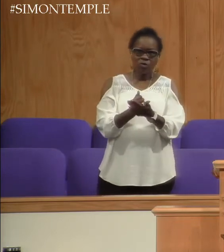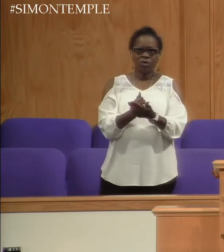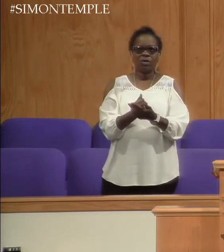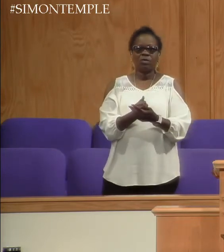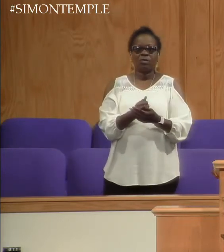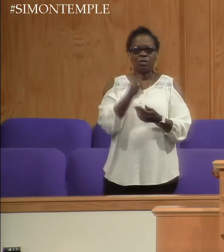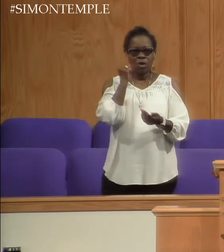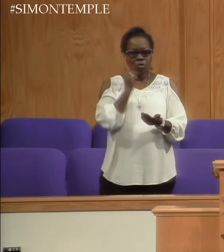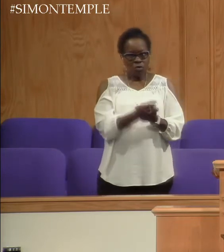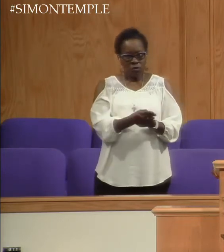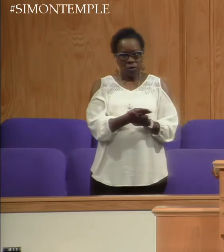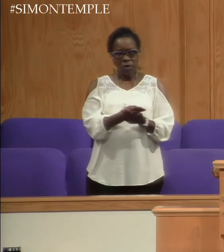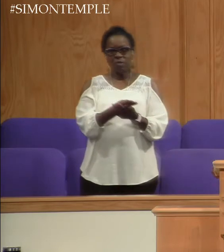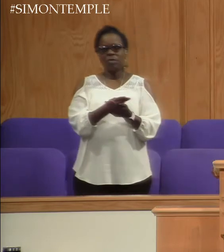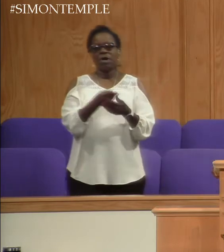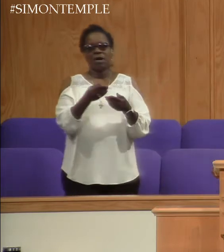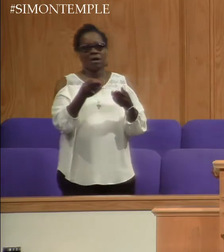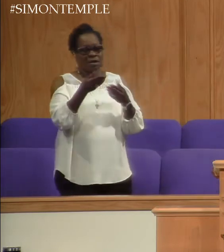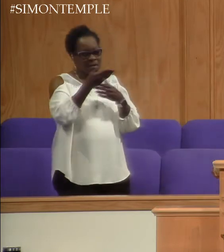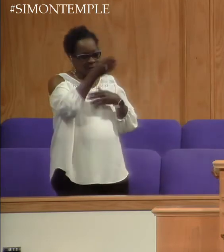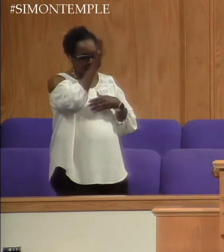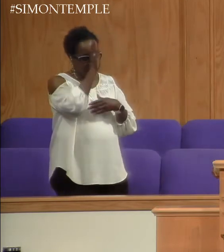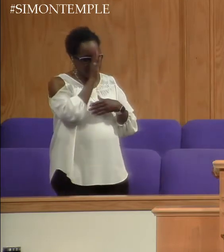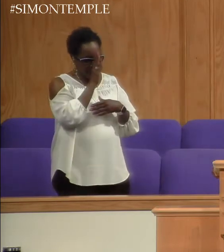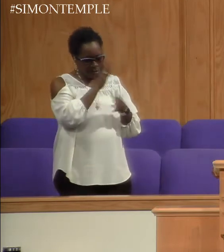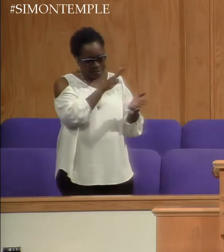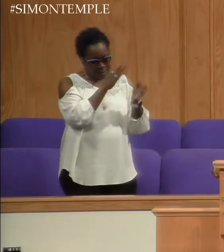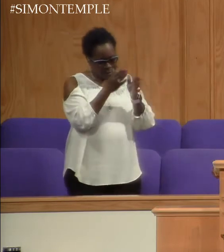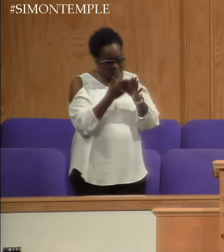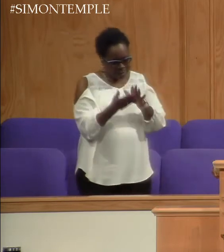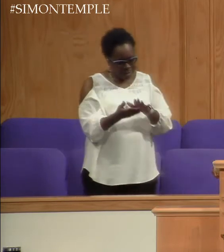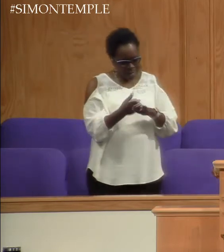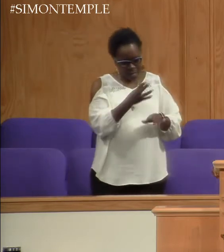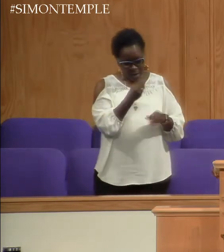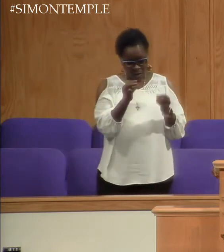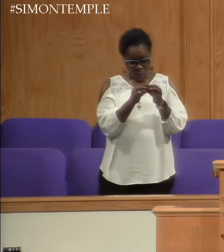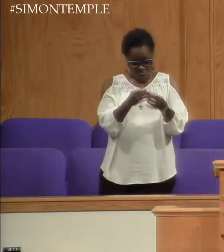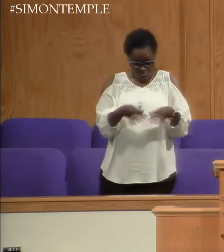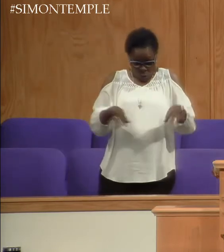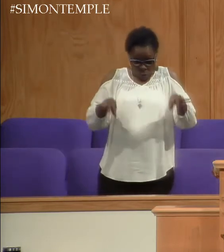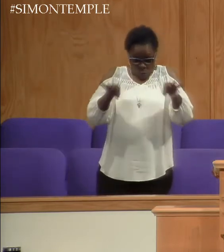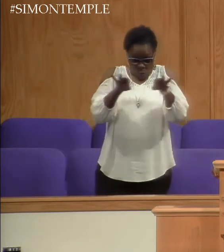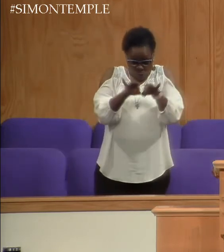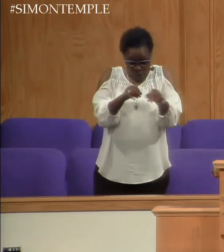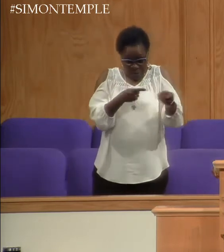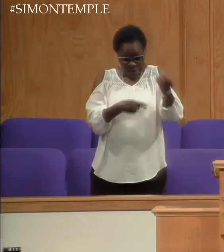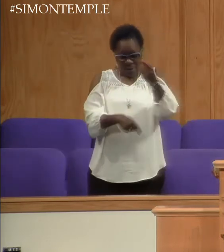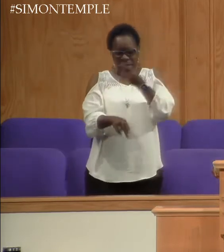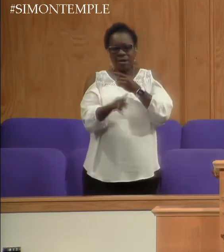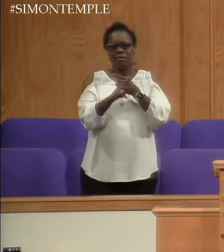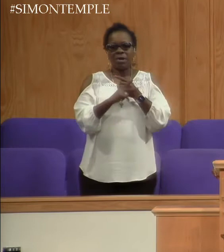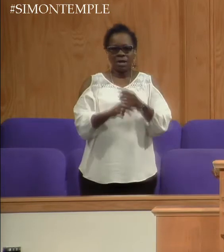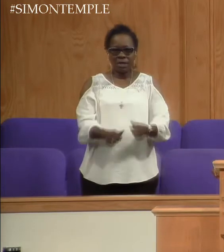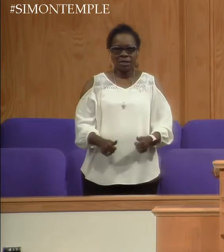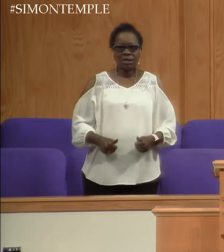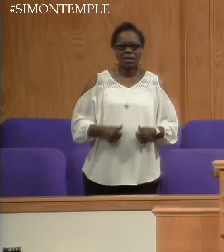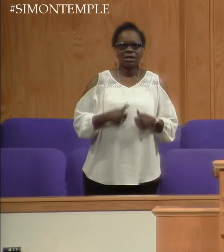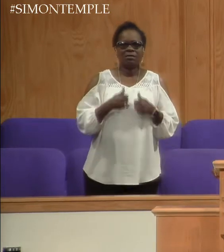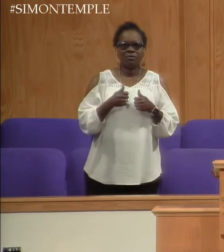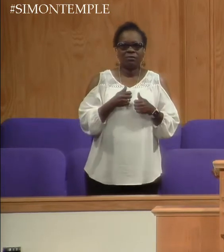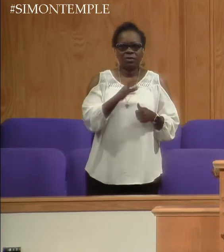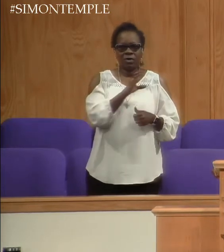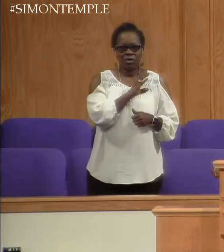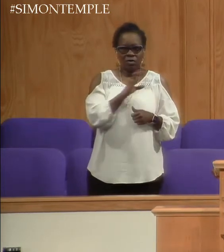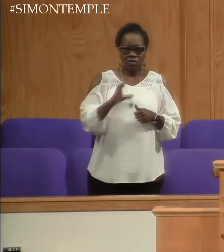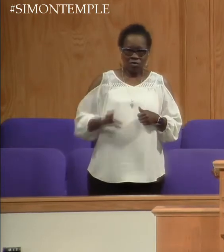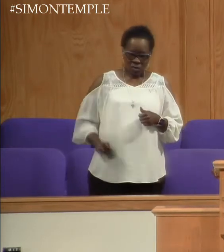died, and more importantly, he was brought back to life. Christ is in the honored position, the one next to